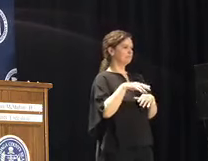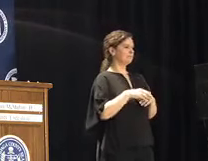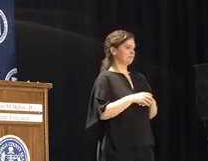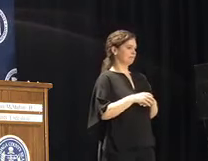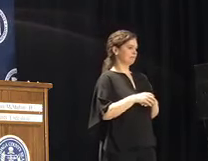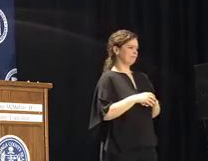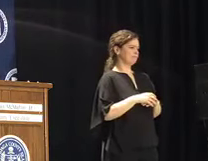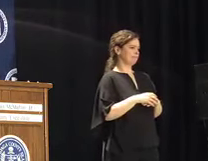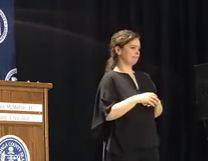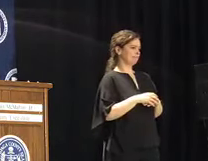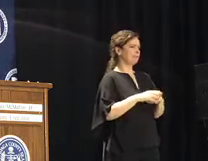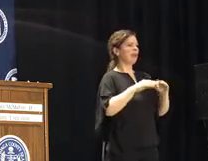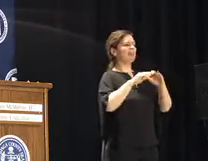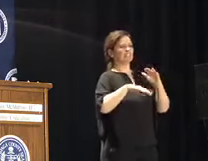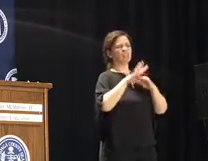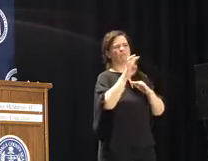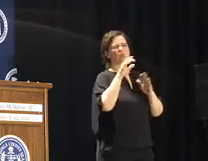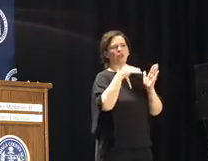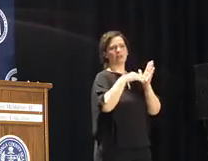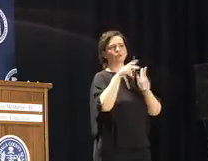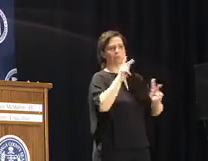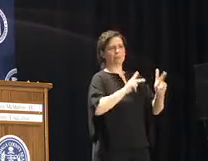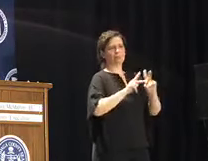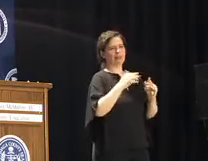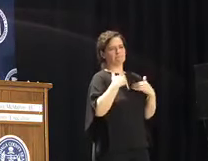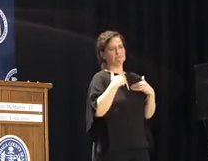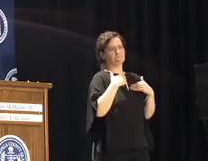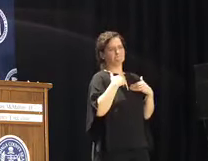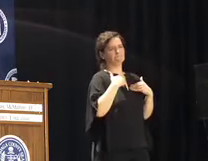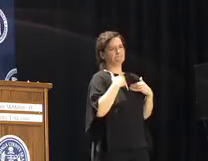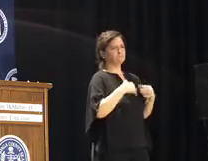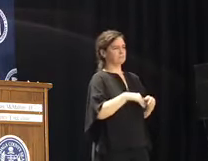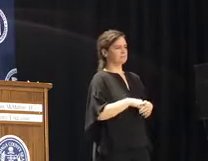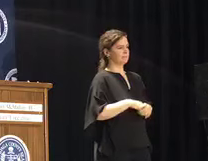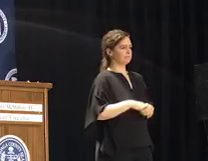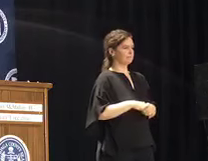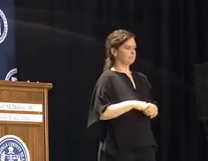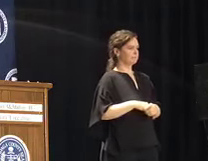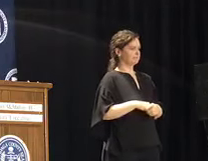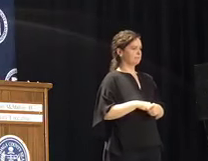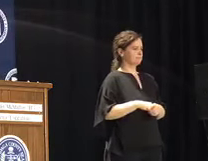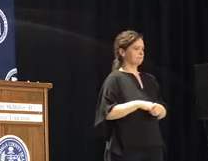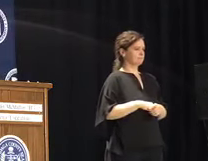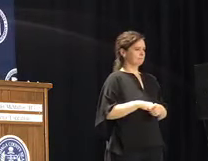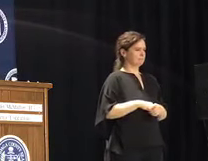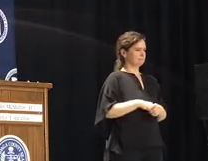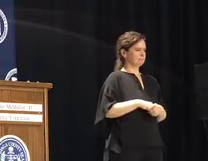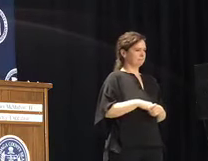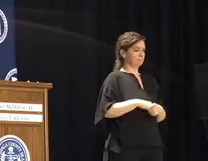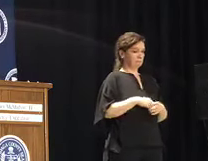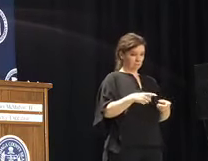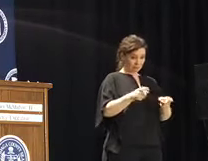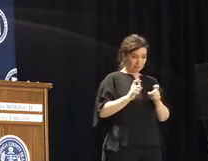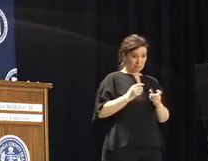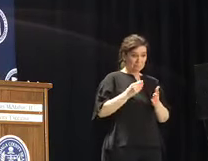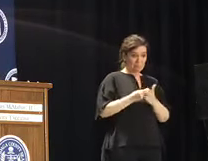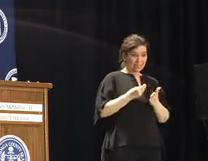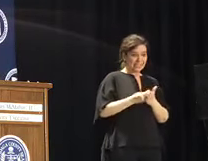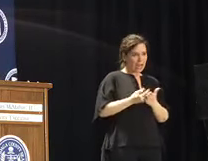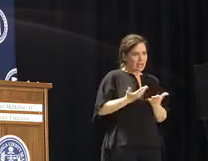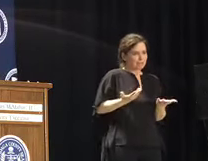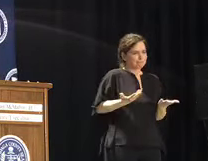there are very few of us that are over 400. So that's not saying we're not going to get aid. We just don't know what the aid